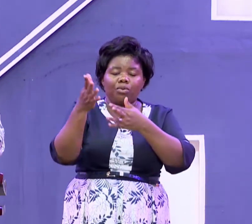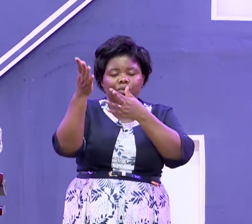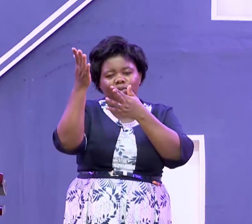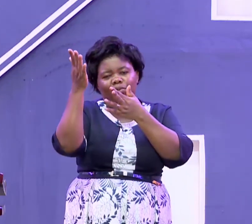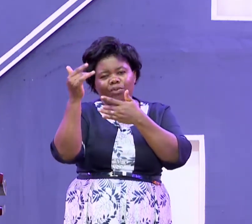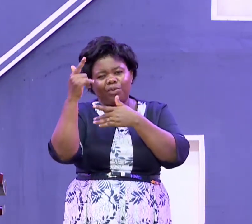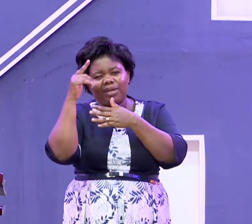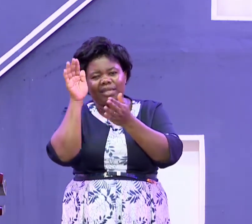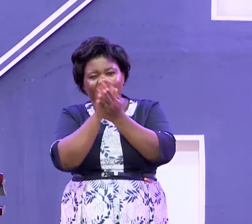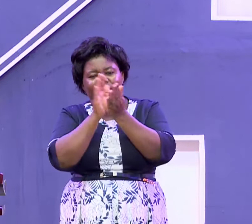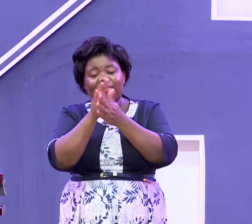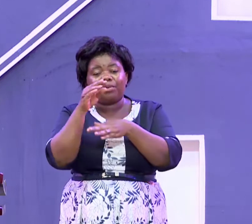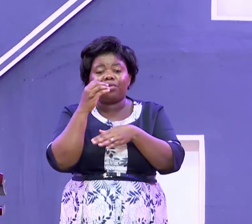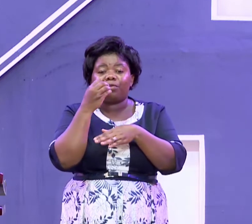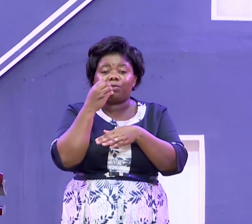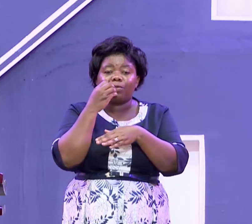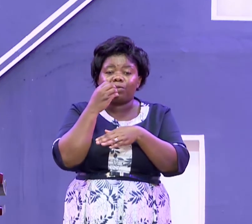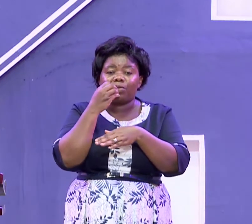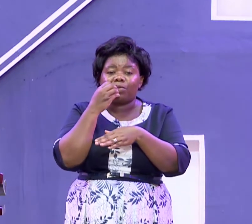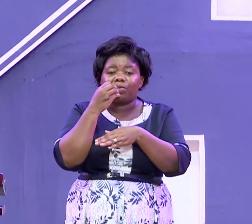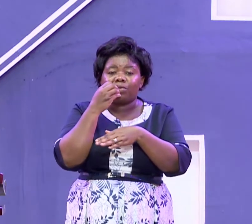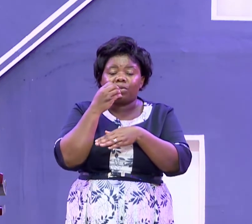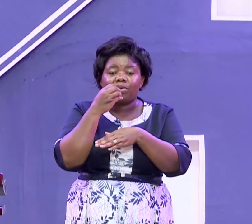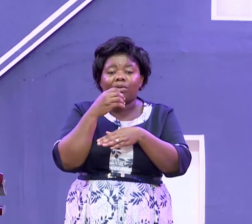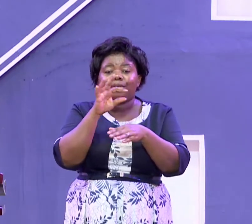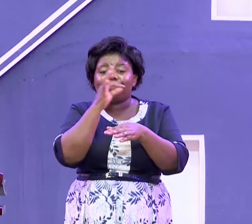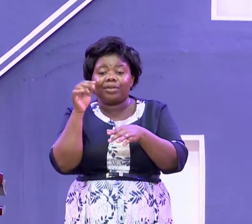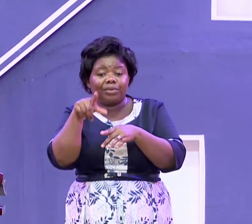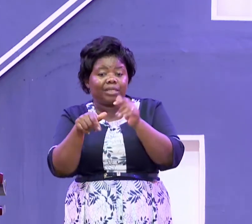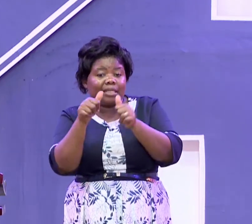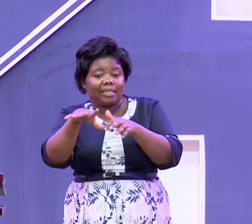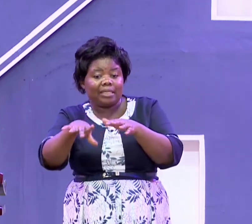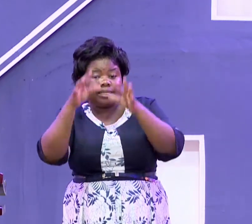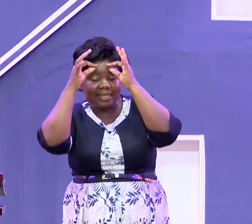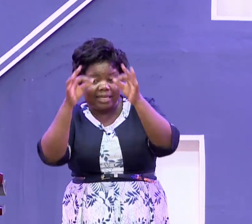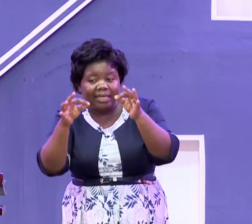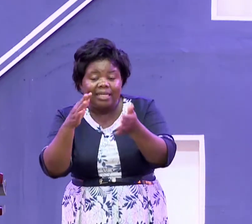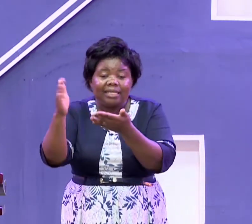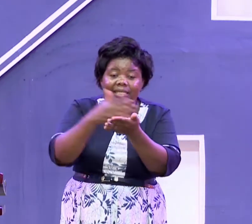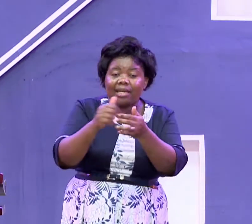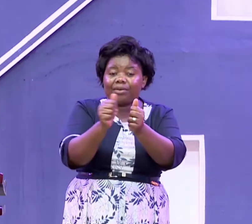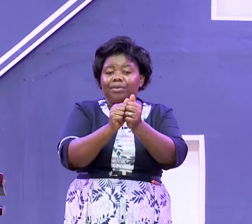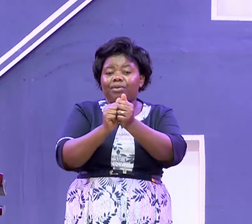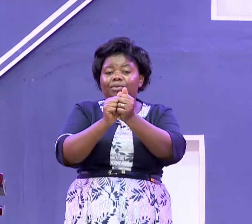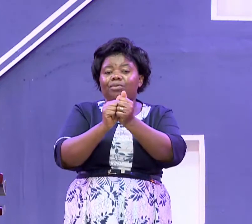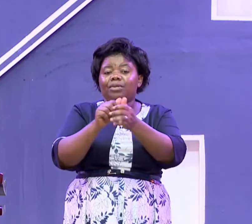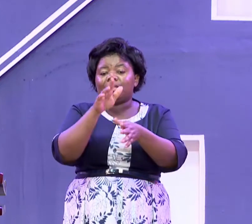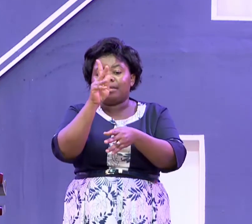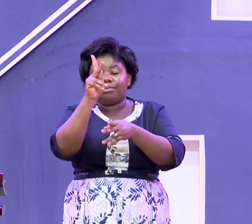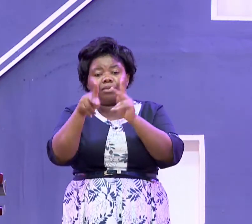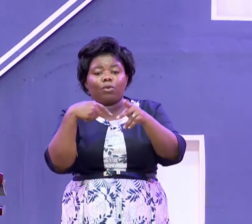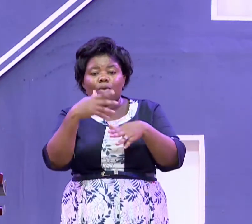sibulu kukira. Oh, you're waiting to give food and you. The first that he chooses. Okusiba kwa londa. Is to share your bread with the hungry. Kwekugabile mere na